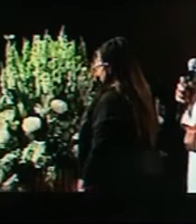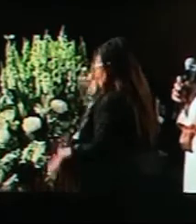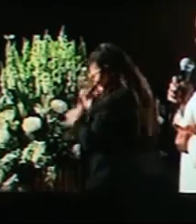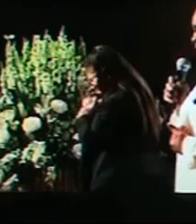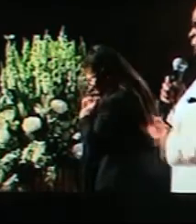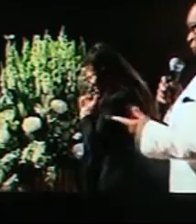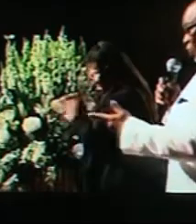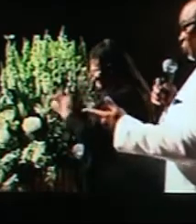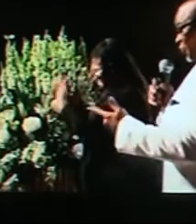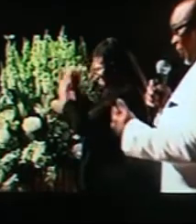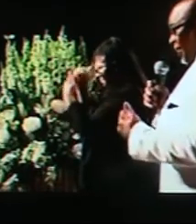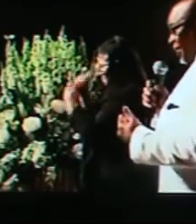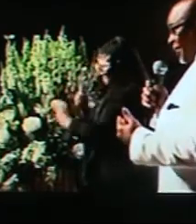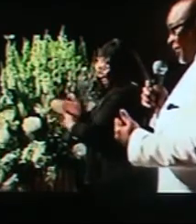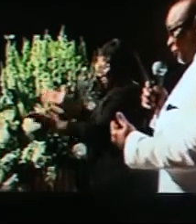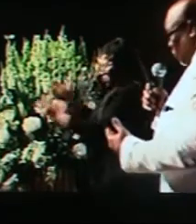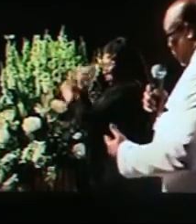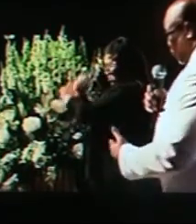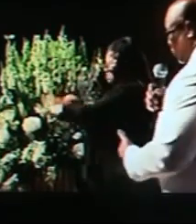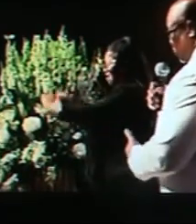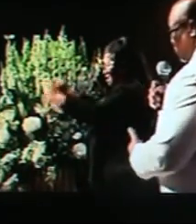he'll lead you safe.